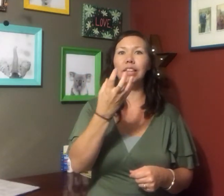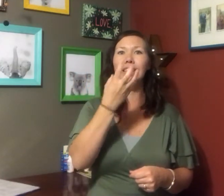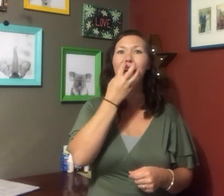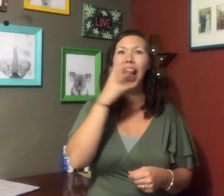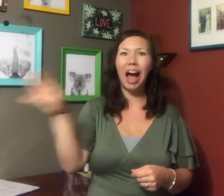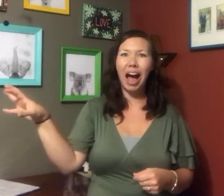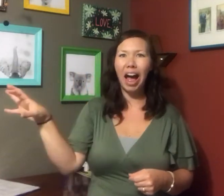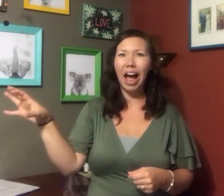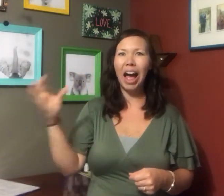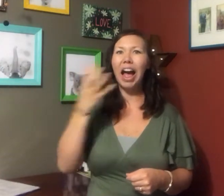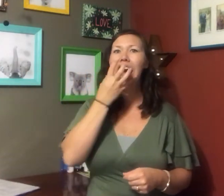this.